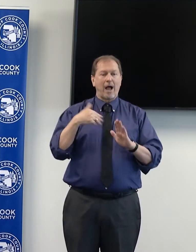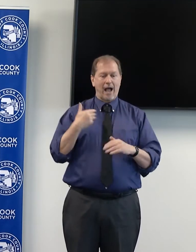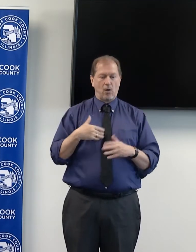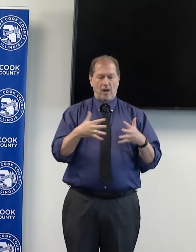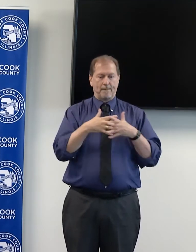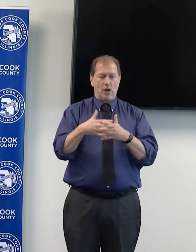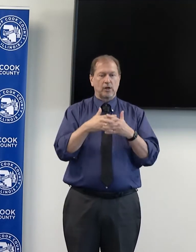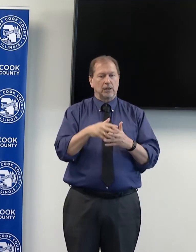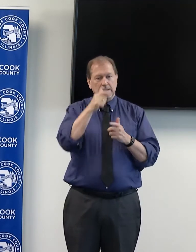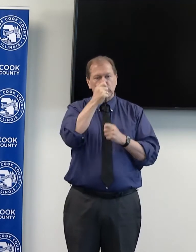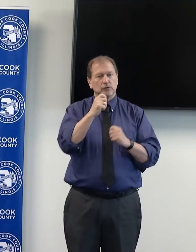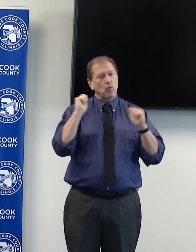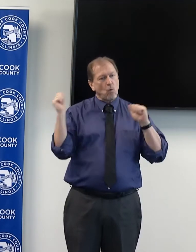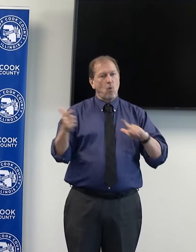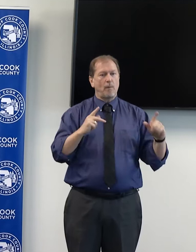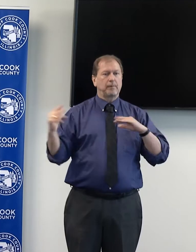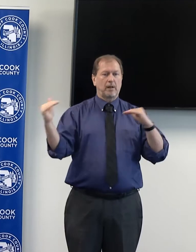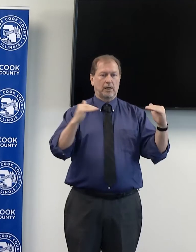leadership.